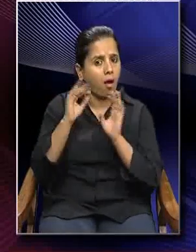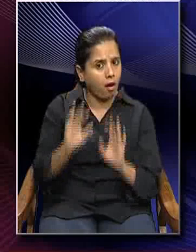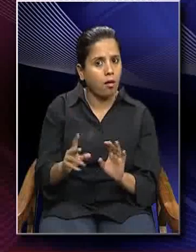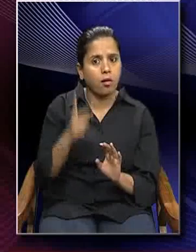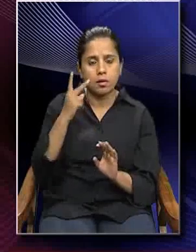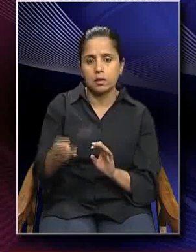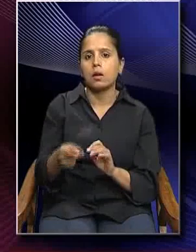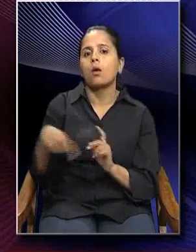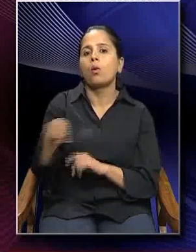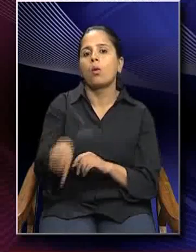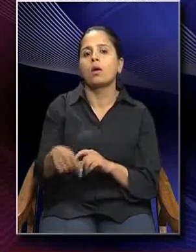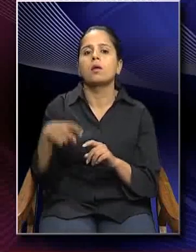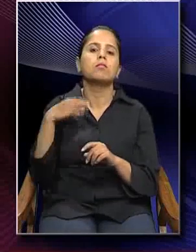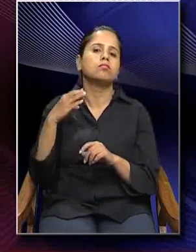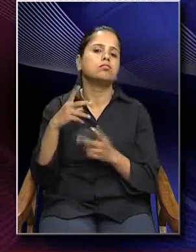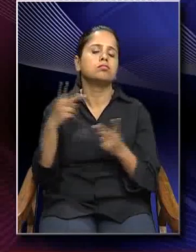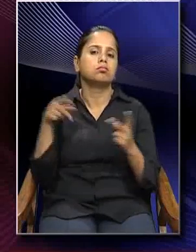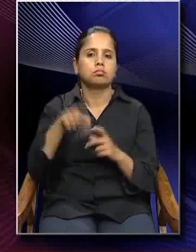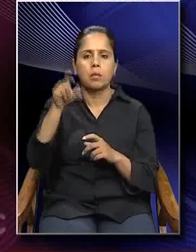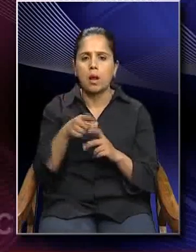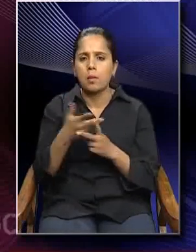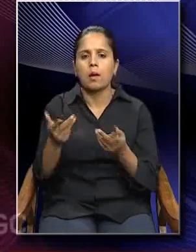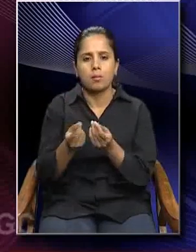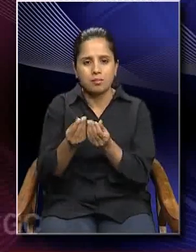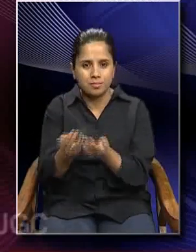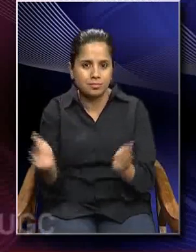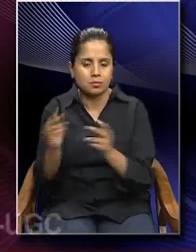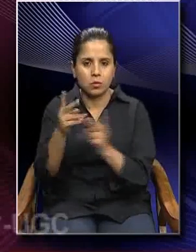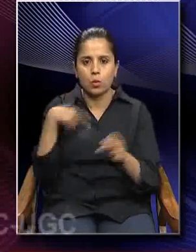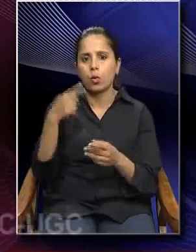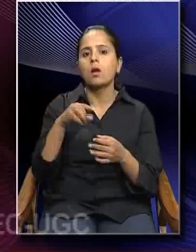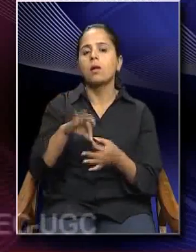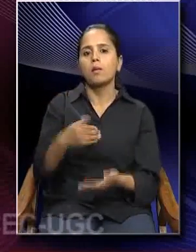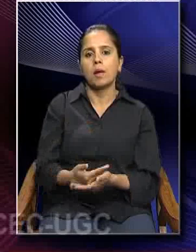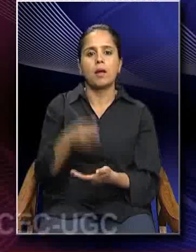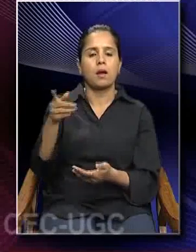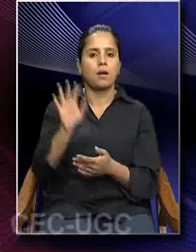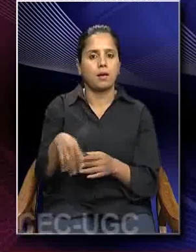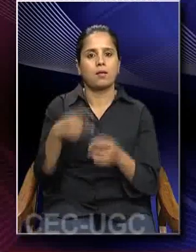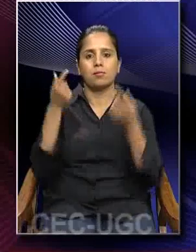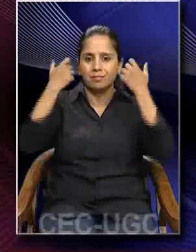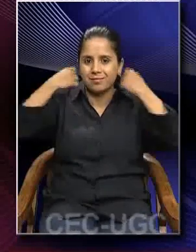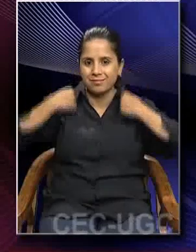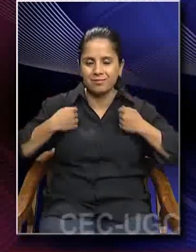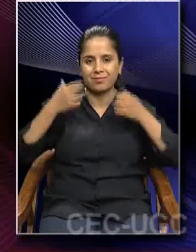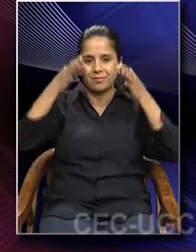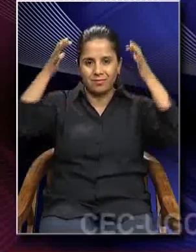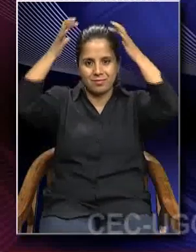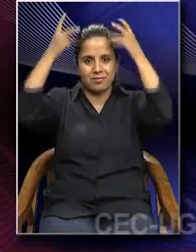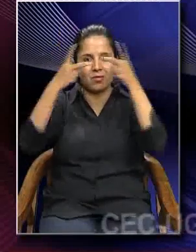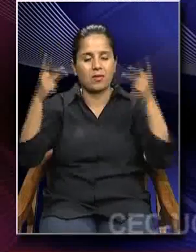by courtesans and other Buddhist women who donated monasteries, chaityas,